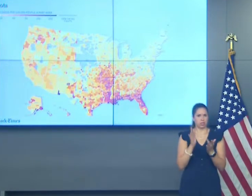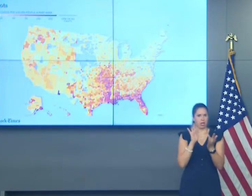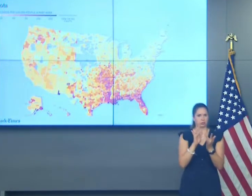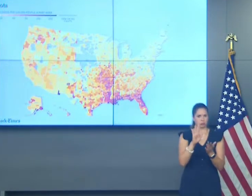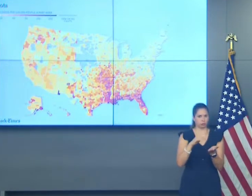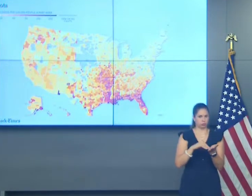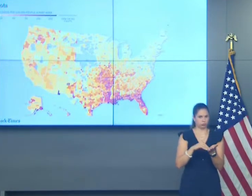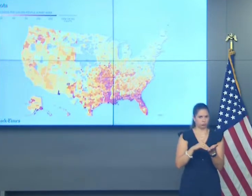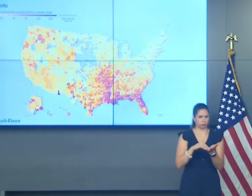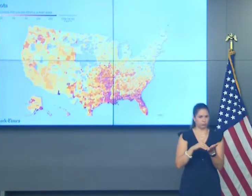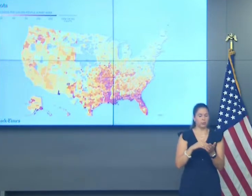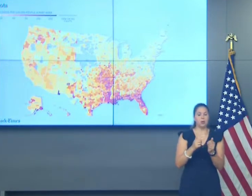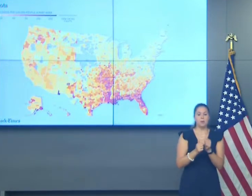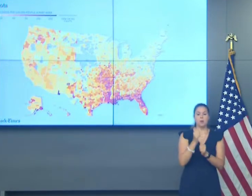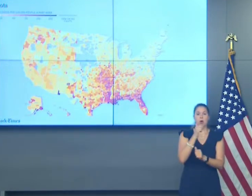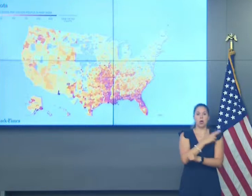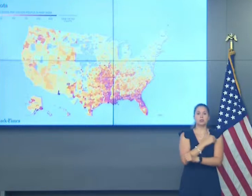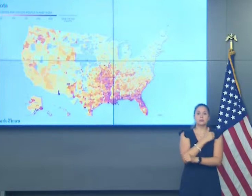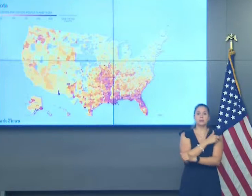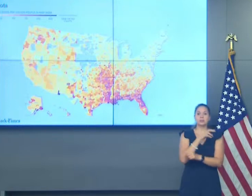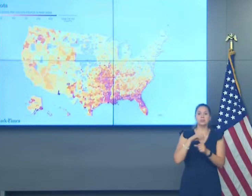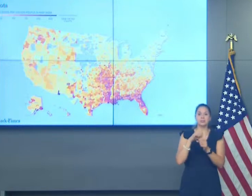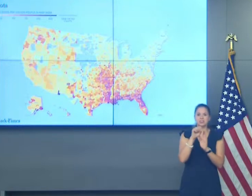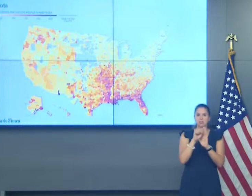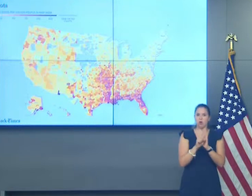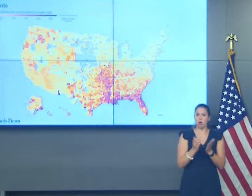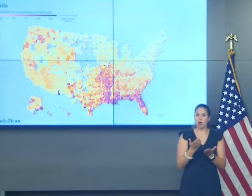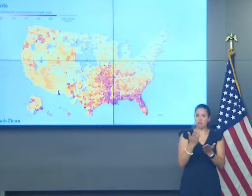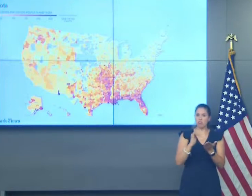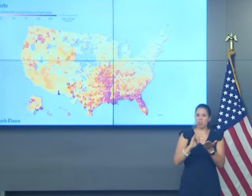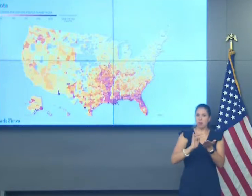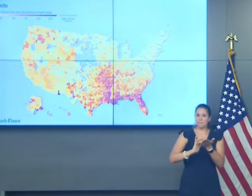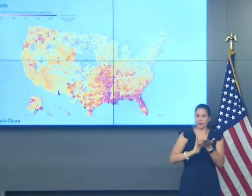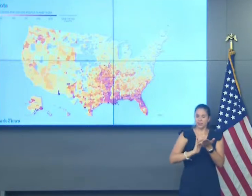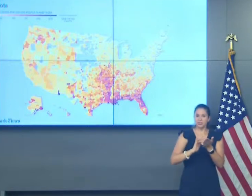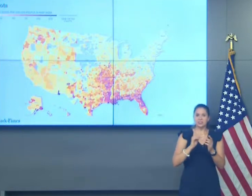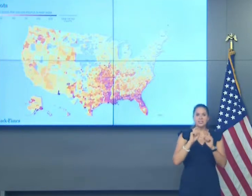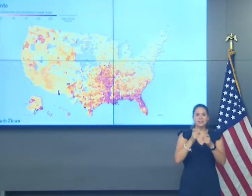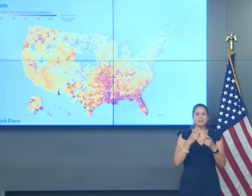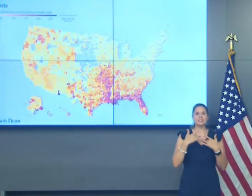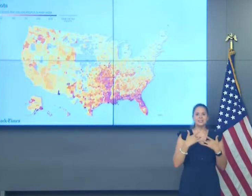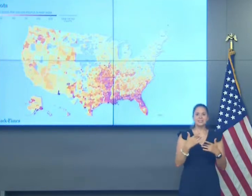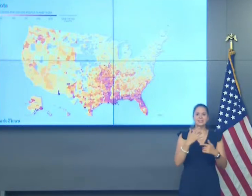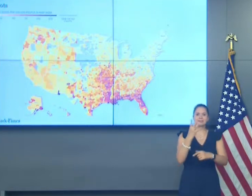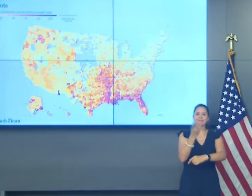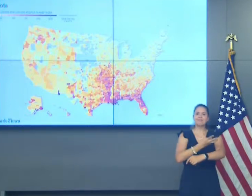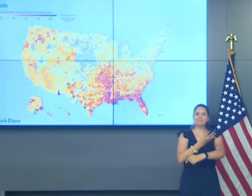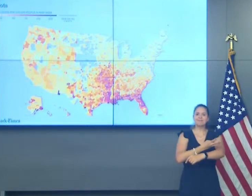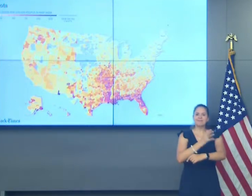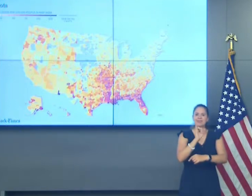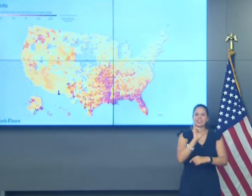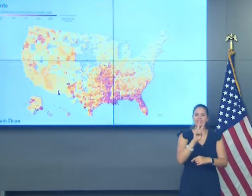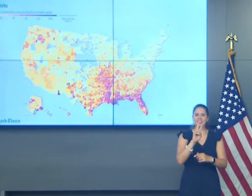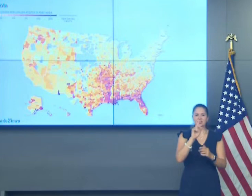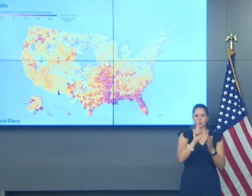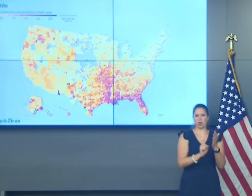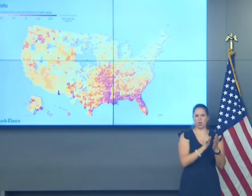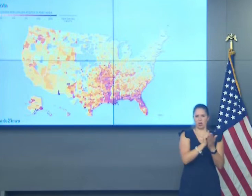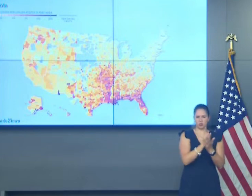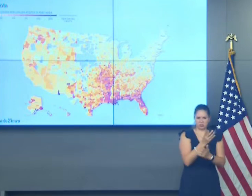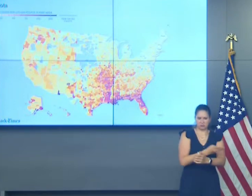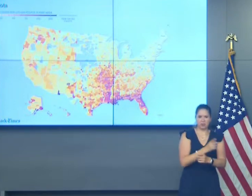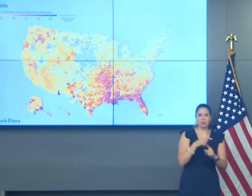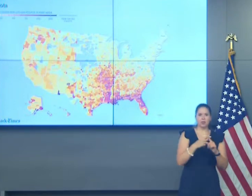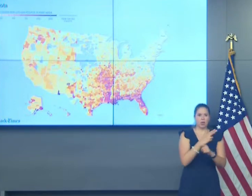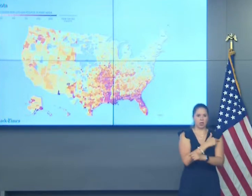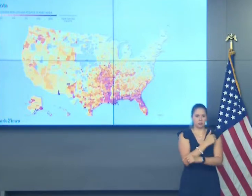provider. Most hospitals in the state offer this medicine. It's typically given as an infusion through an IV that takes an hour, and then the